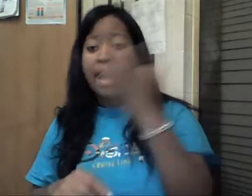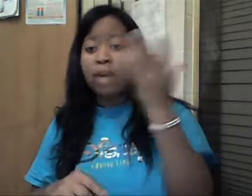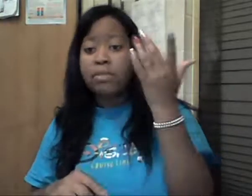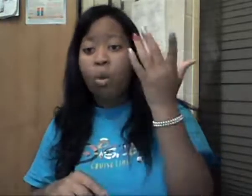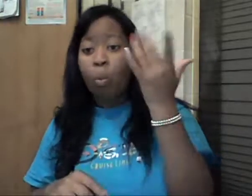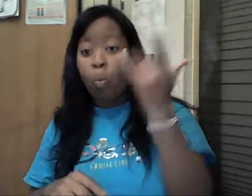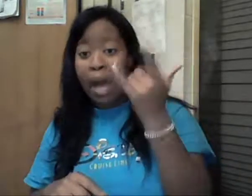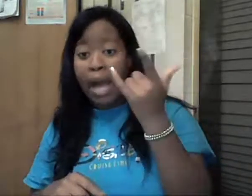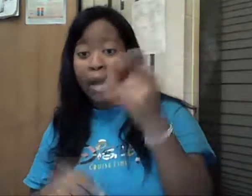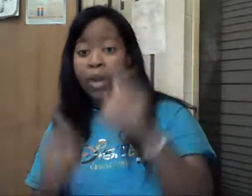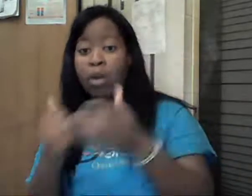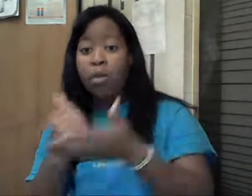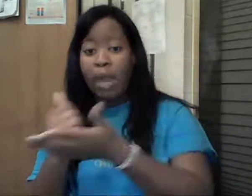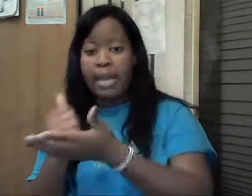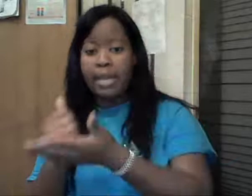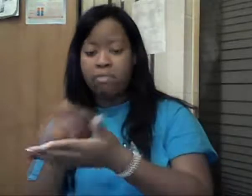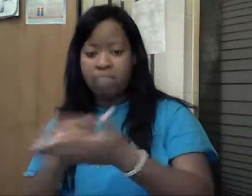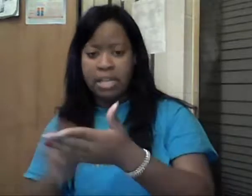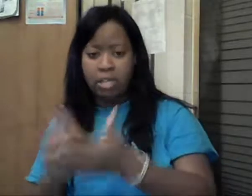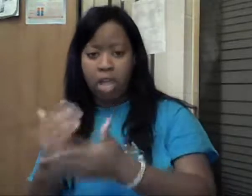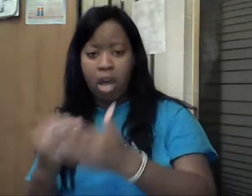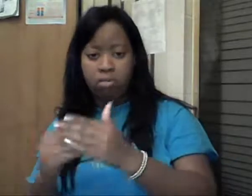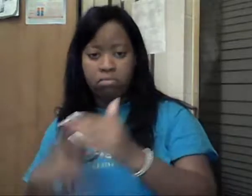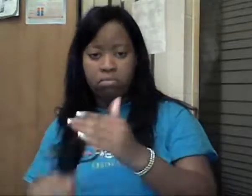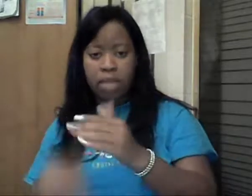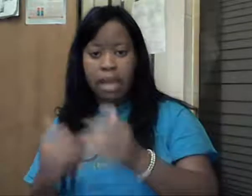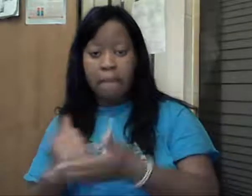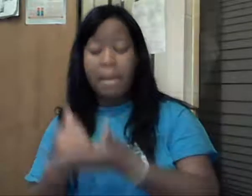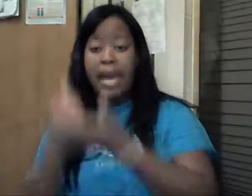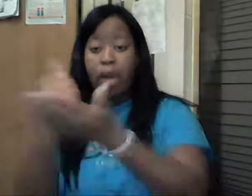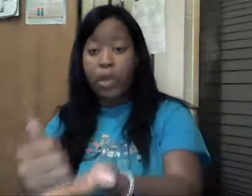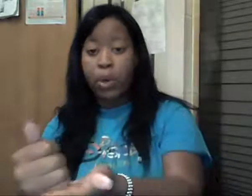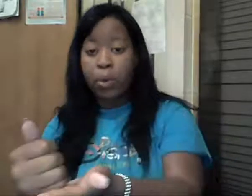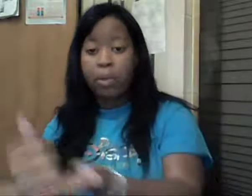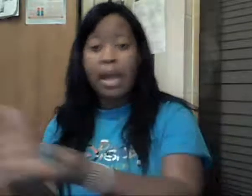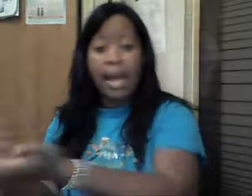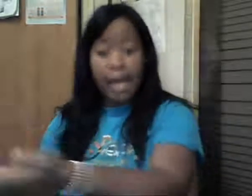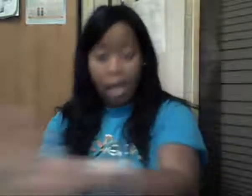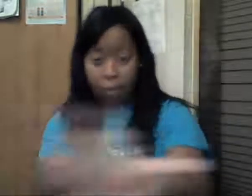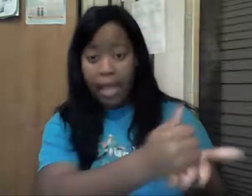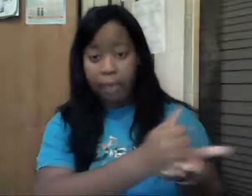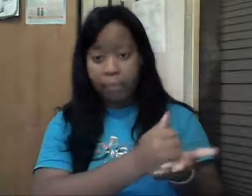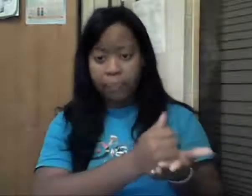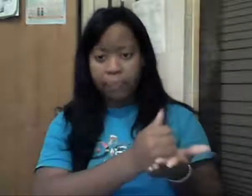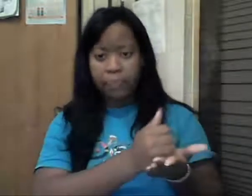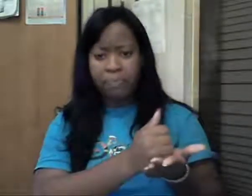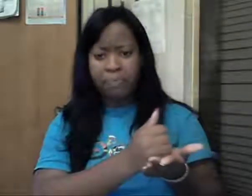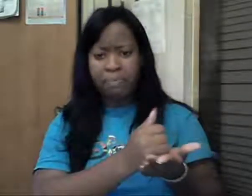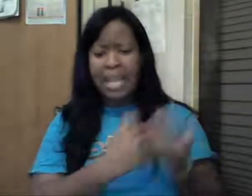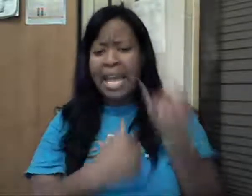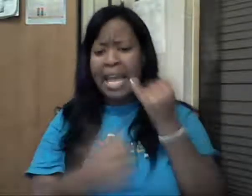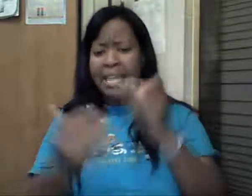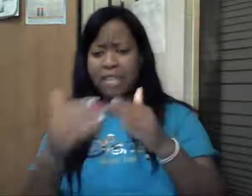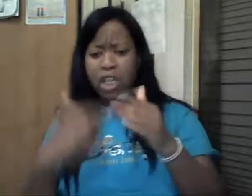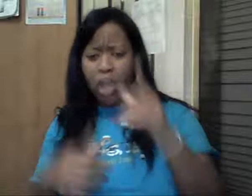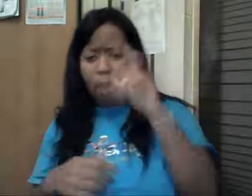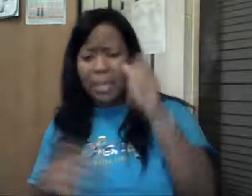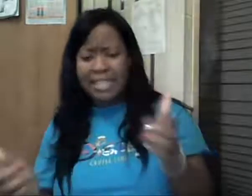out why writing is low may help you help them. Is it low because they